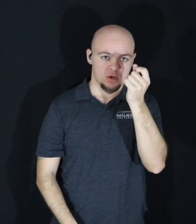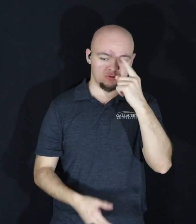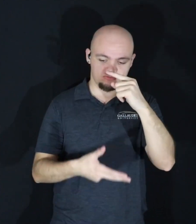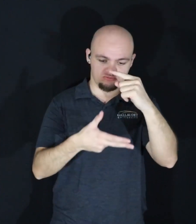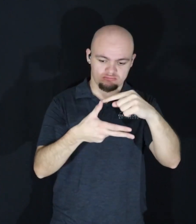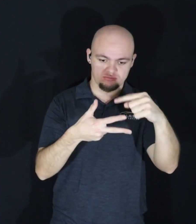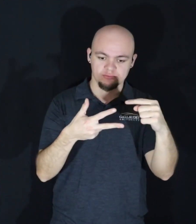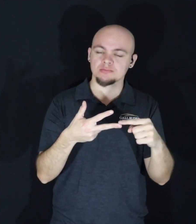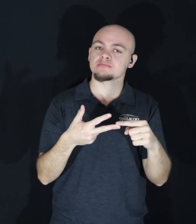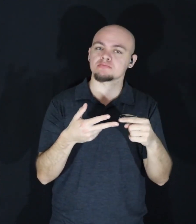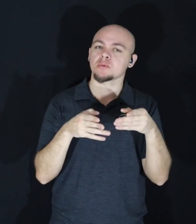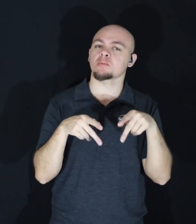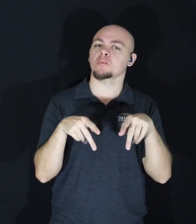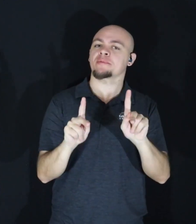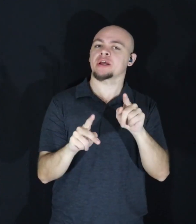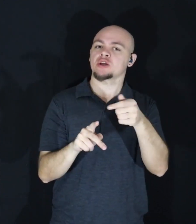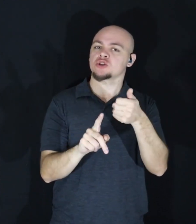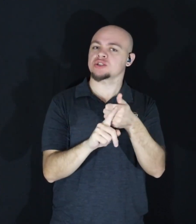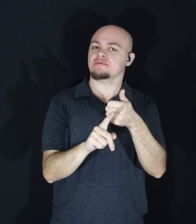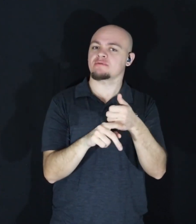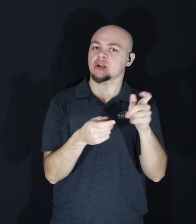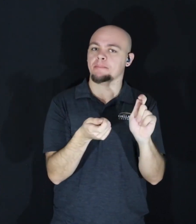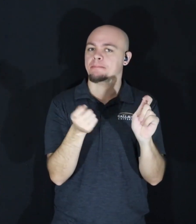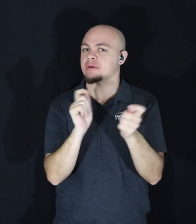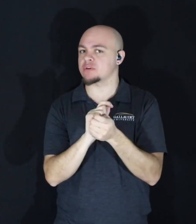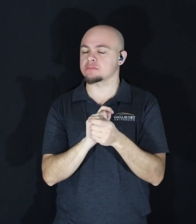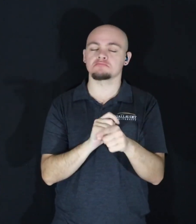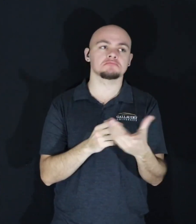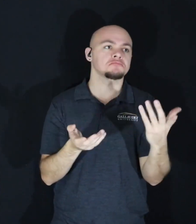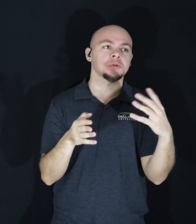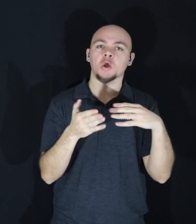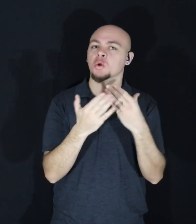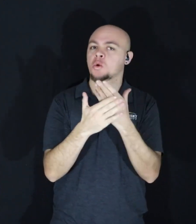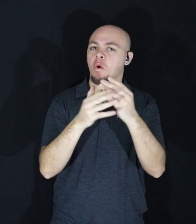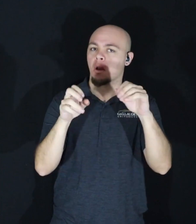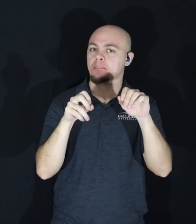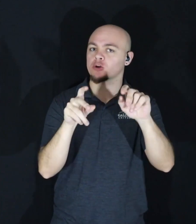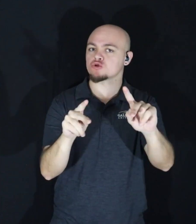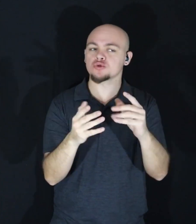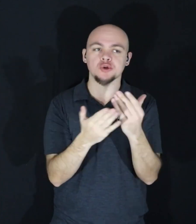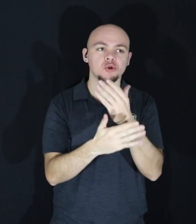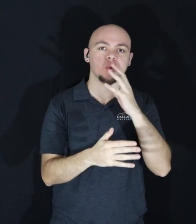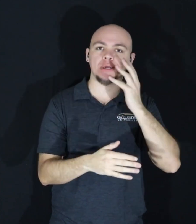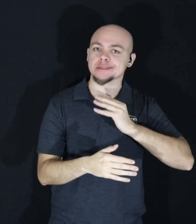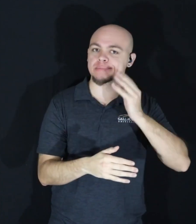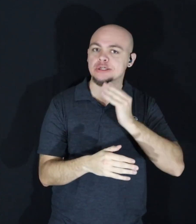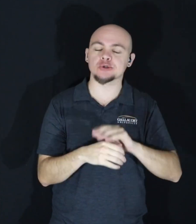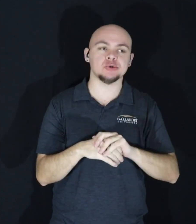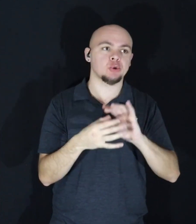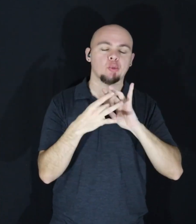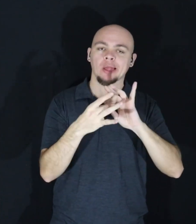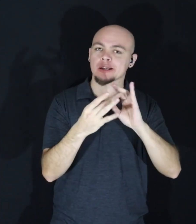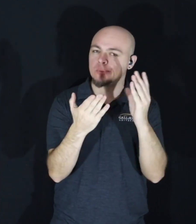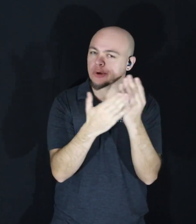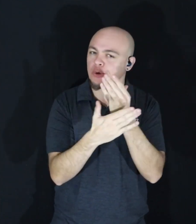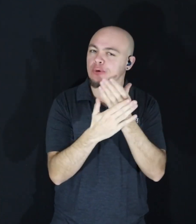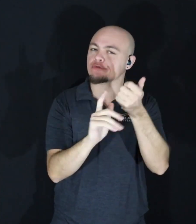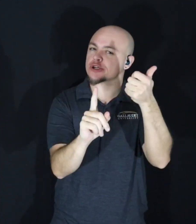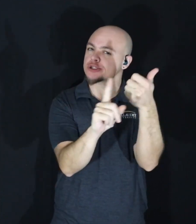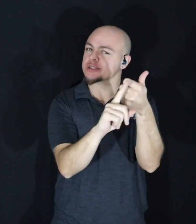to give yourself permission to pivot. You can open up new opportunities, new experiences, new relationships for